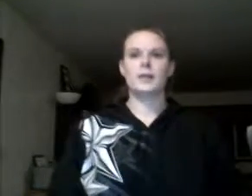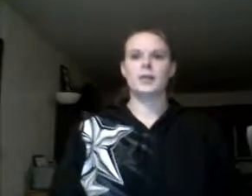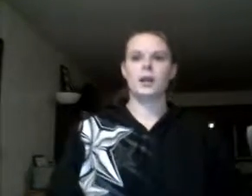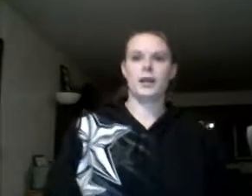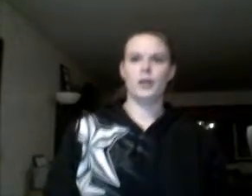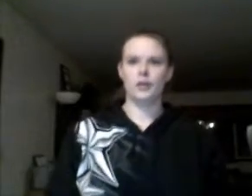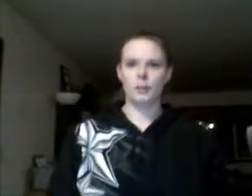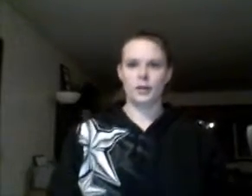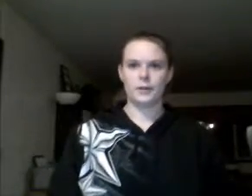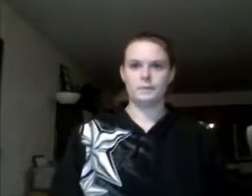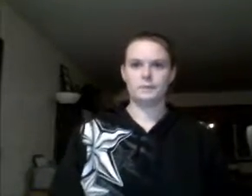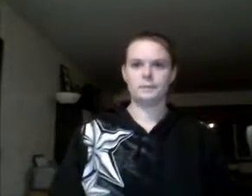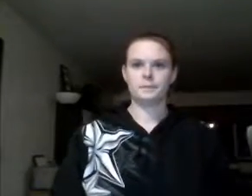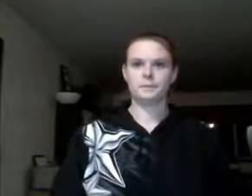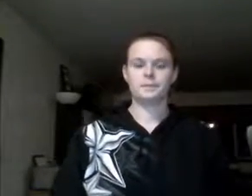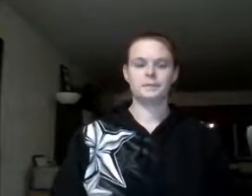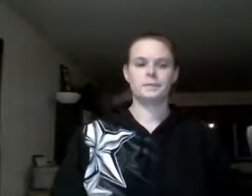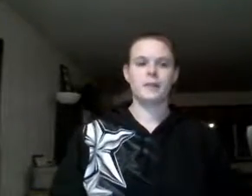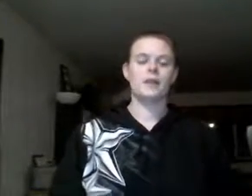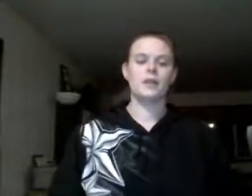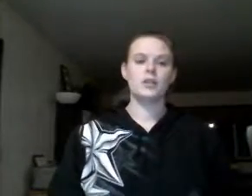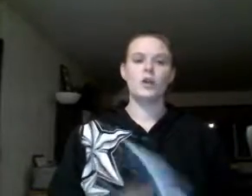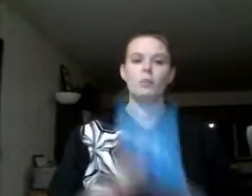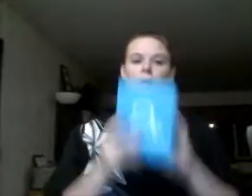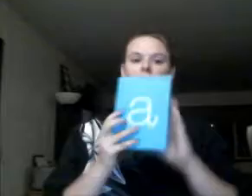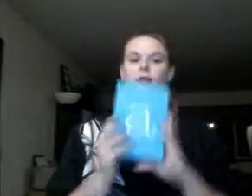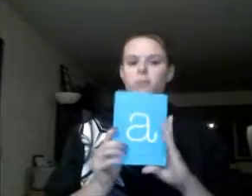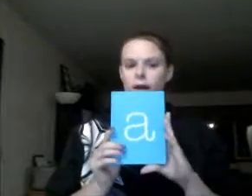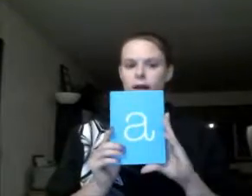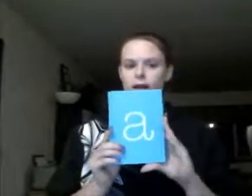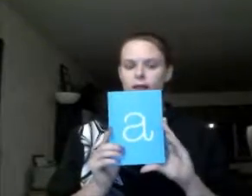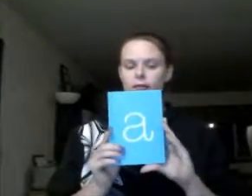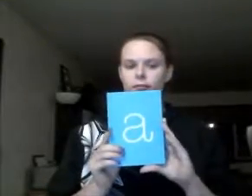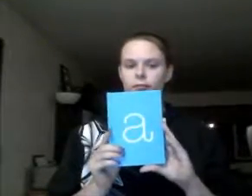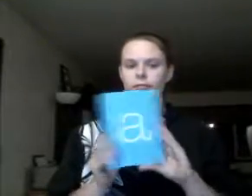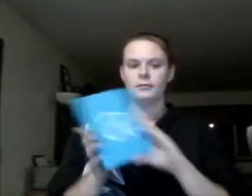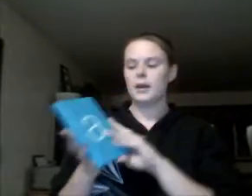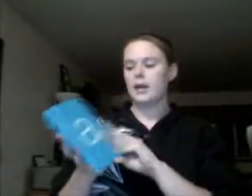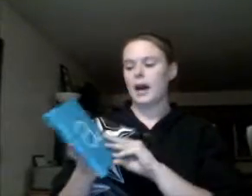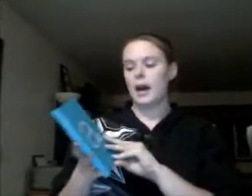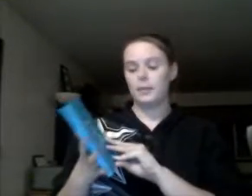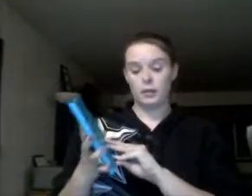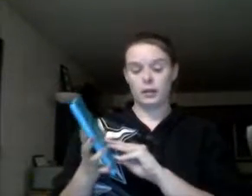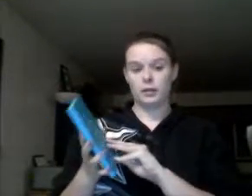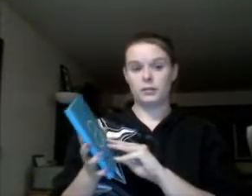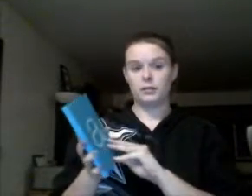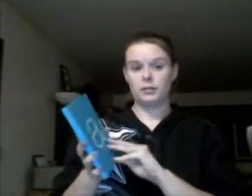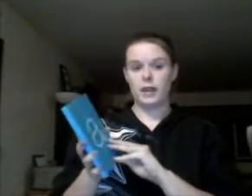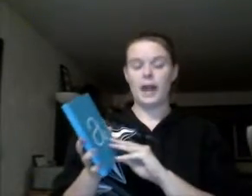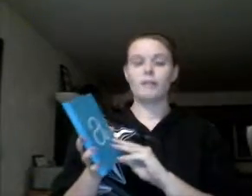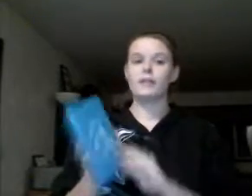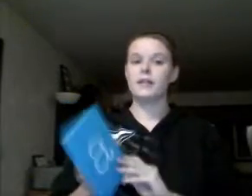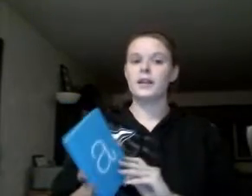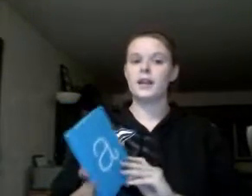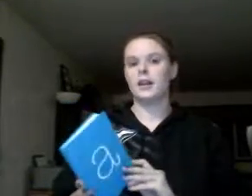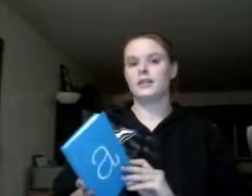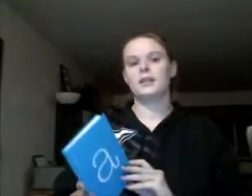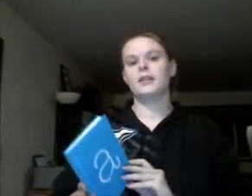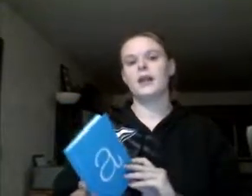starting a notebook. This notebook right here, I put everything in it that I